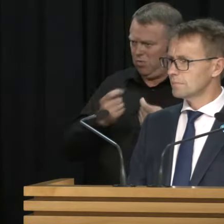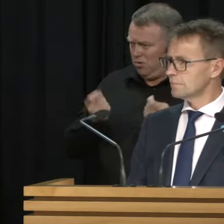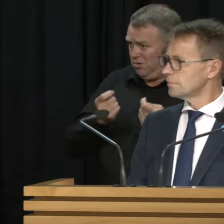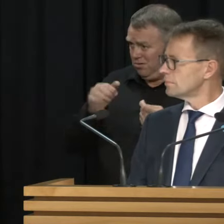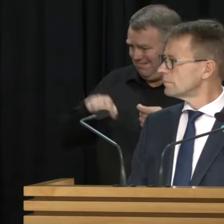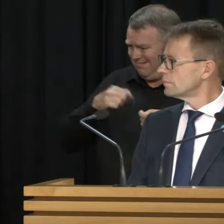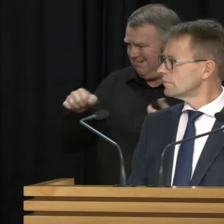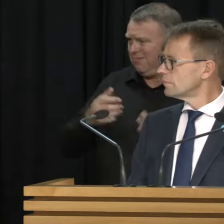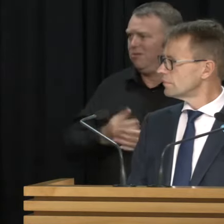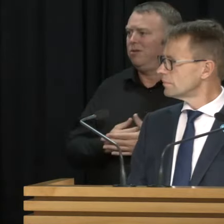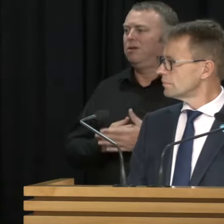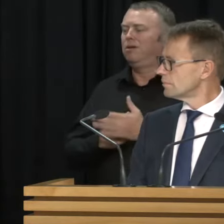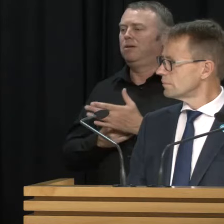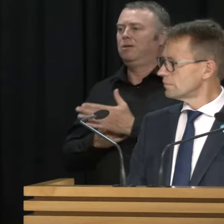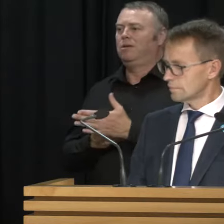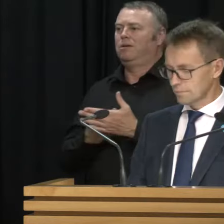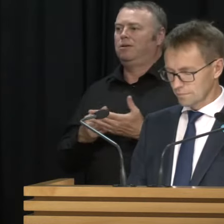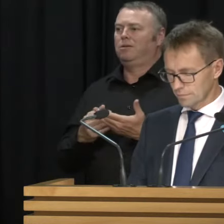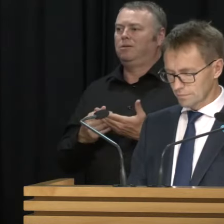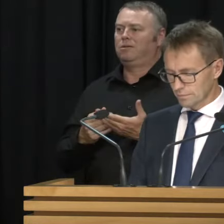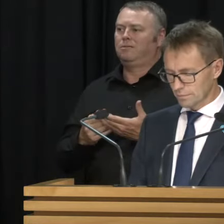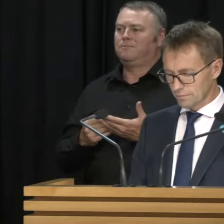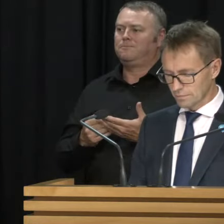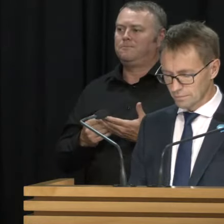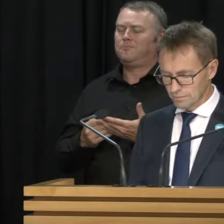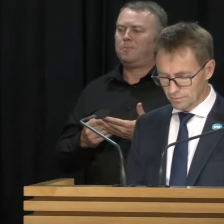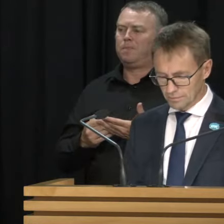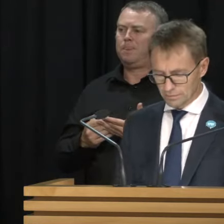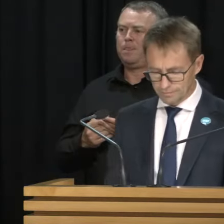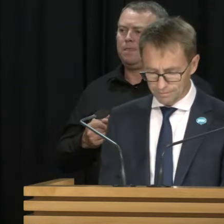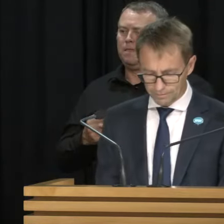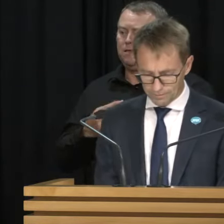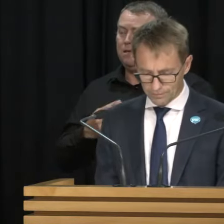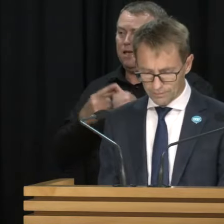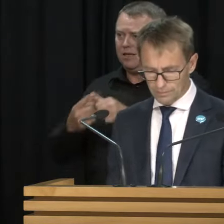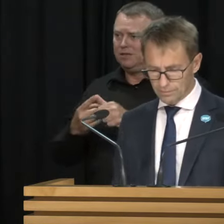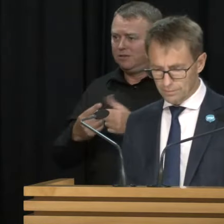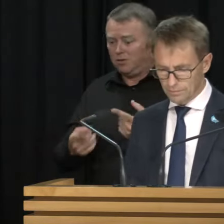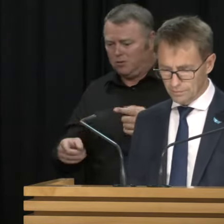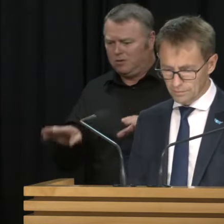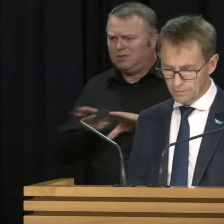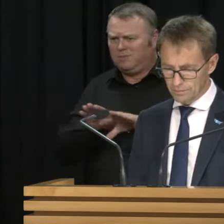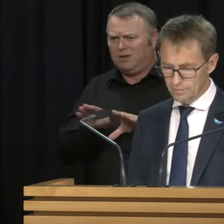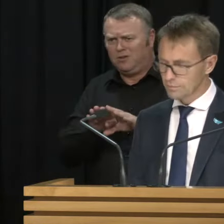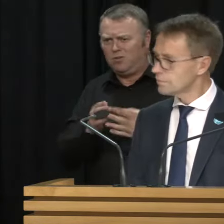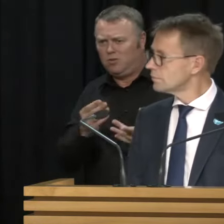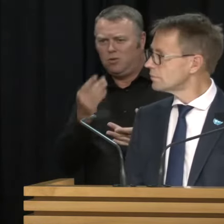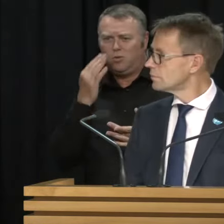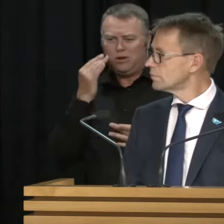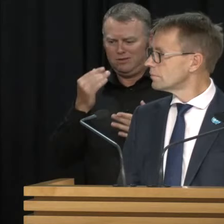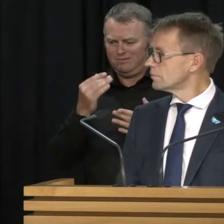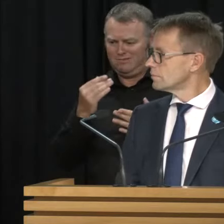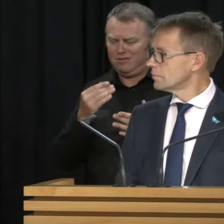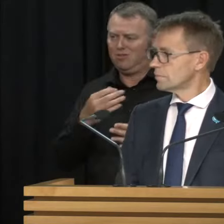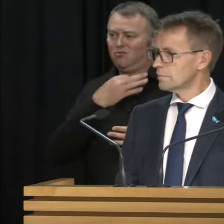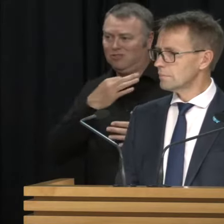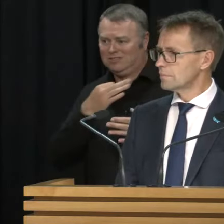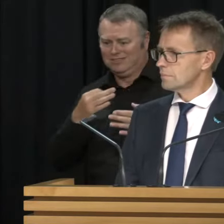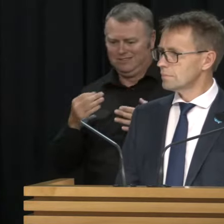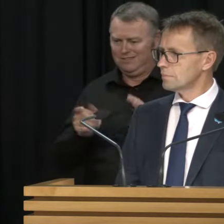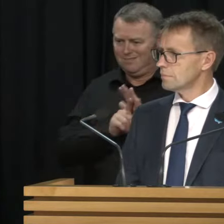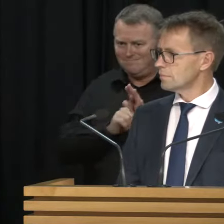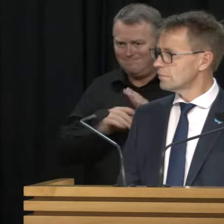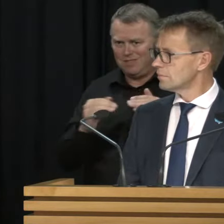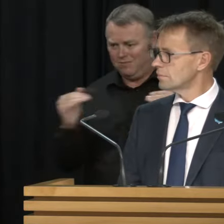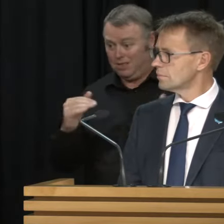escalate alert levels, we don't put police officers on every street corner to enforce it. We ask people to do the right things, and by and large, New Zealanders do the right